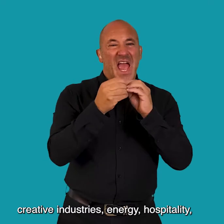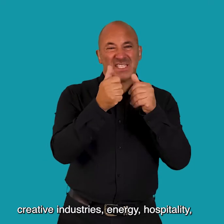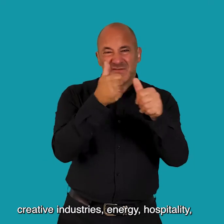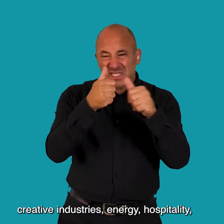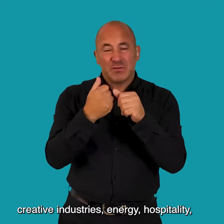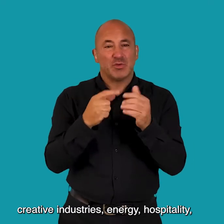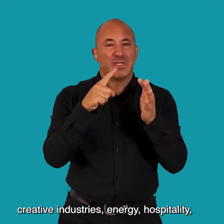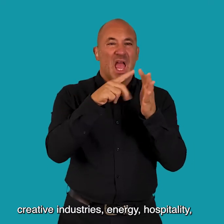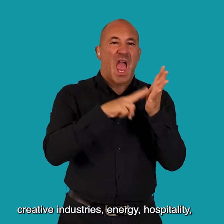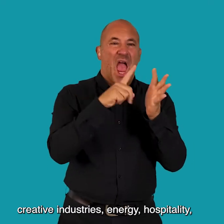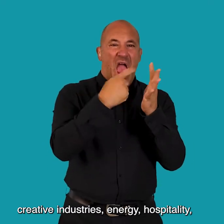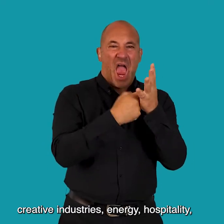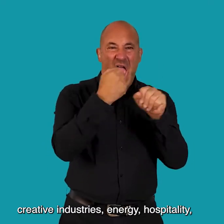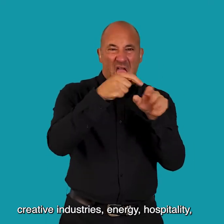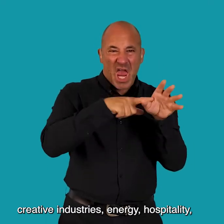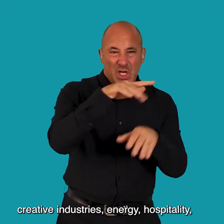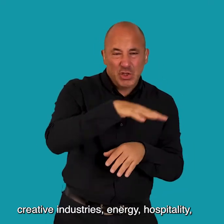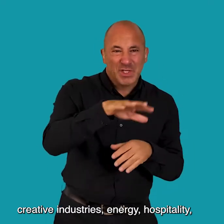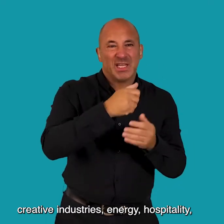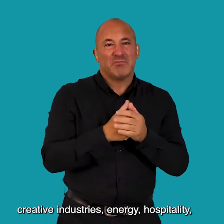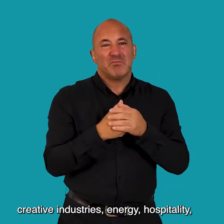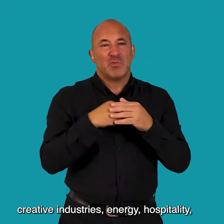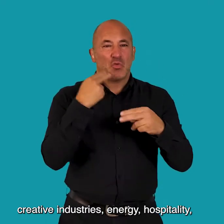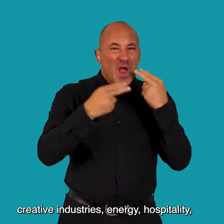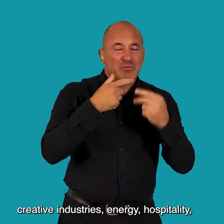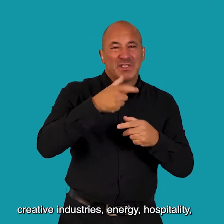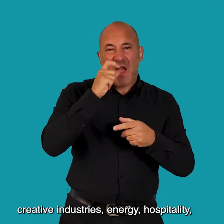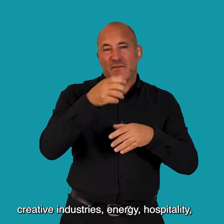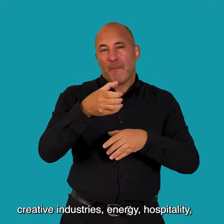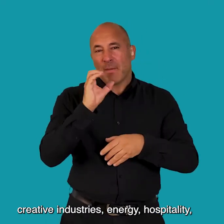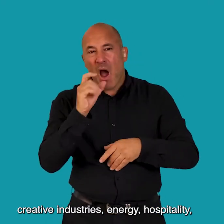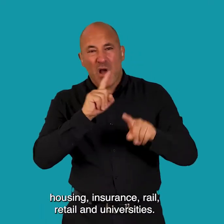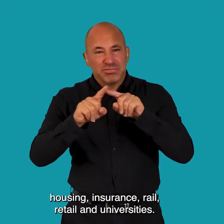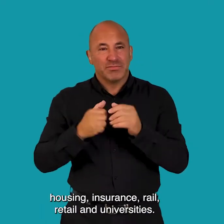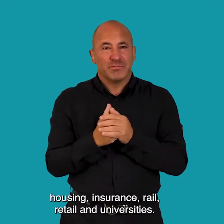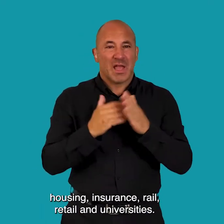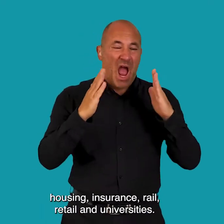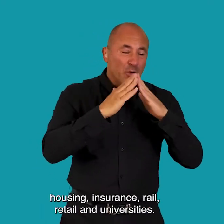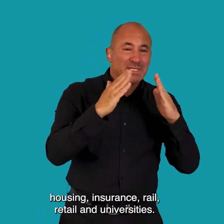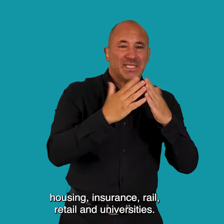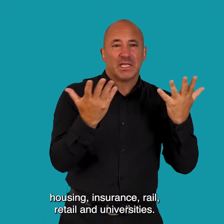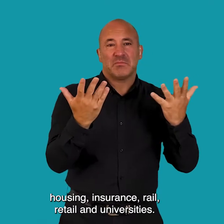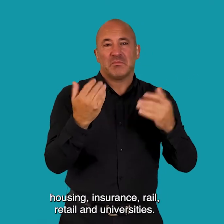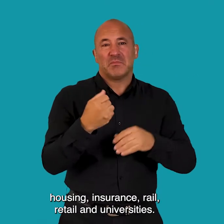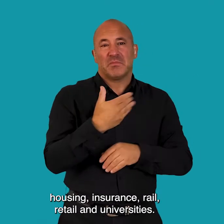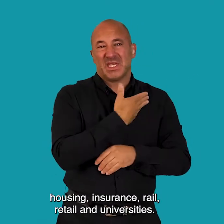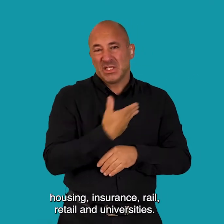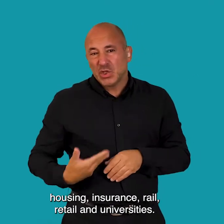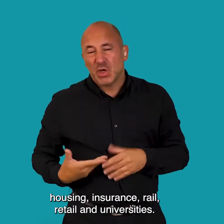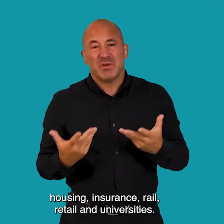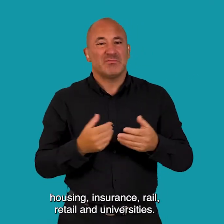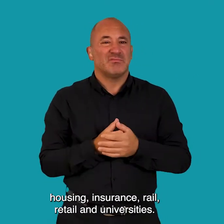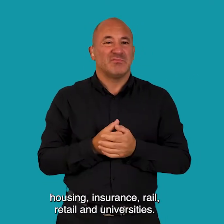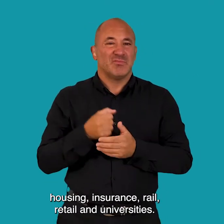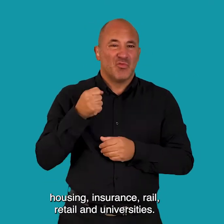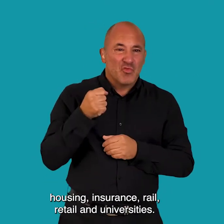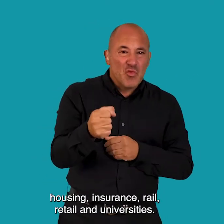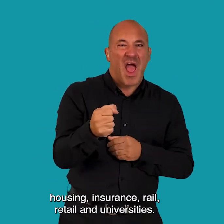creative industries, energy, hospitality, housing, insurance,